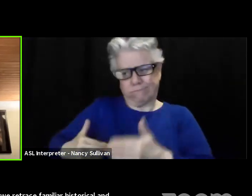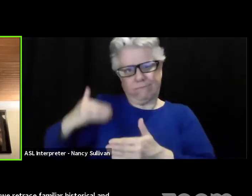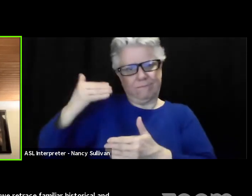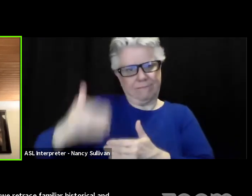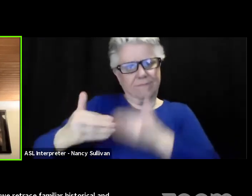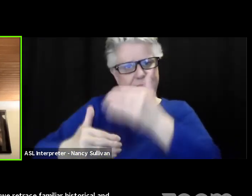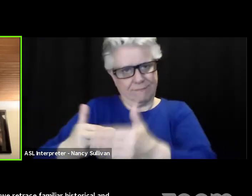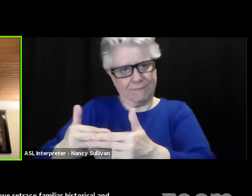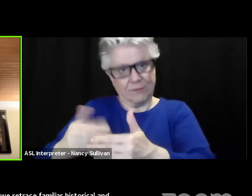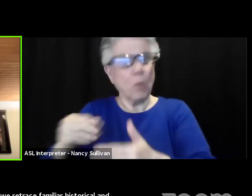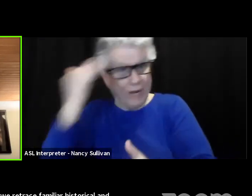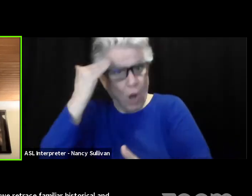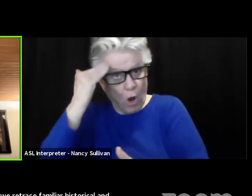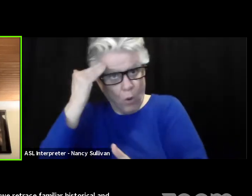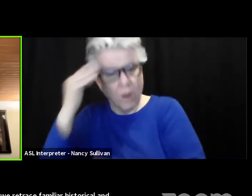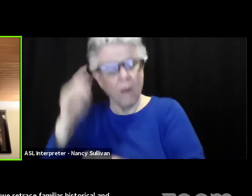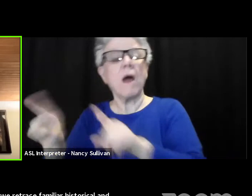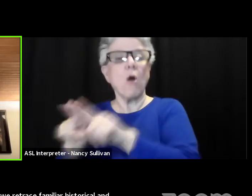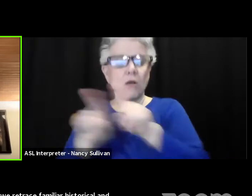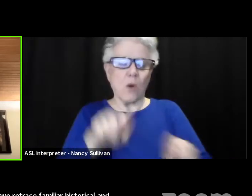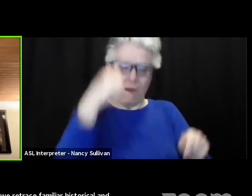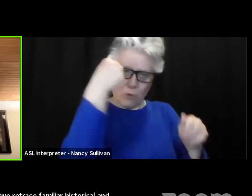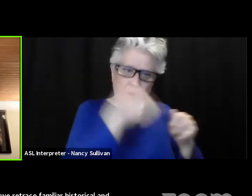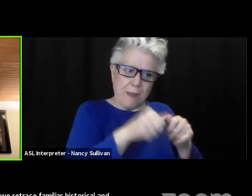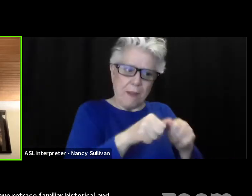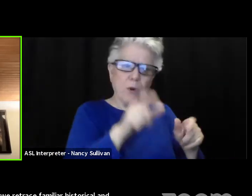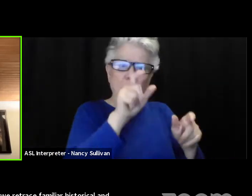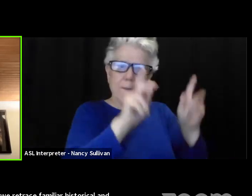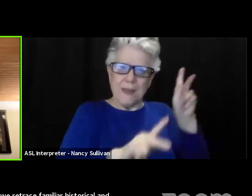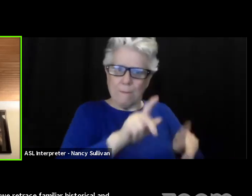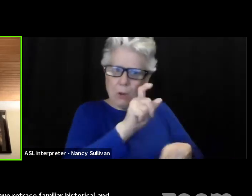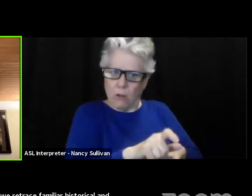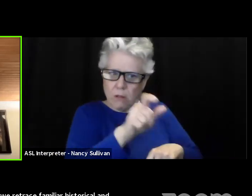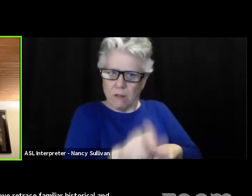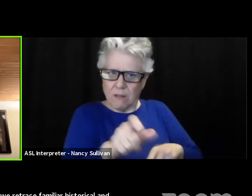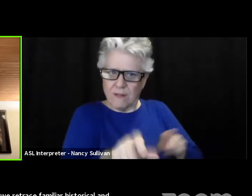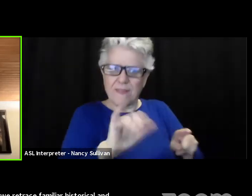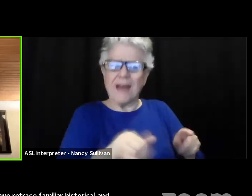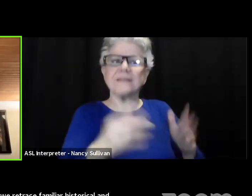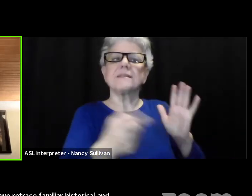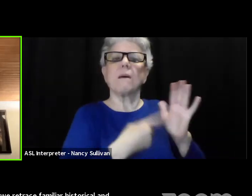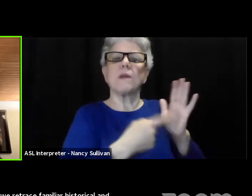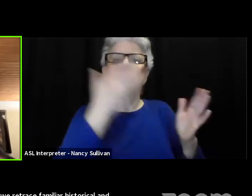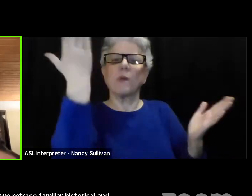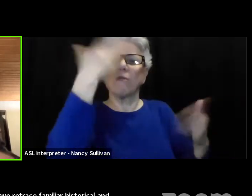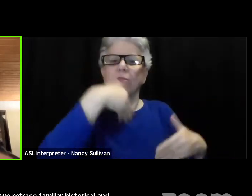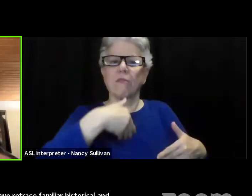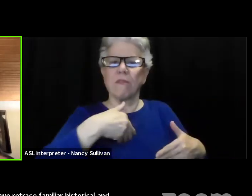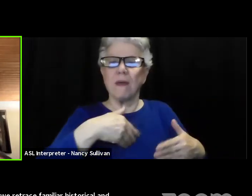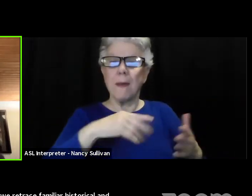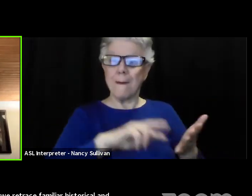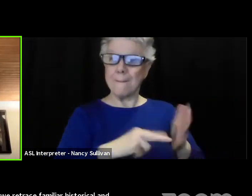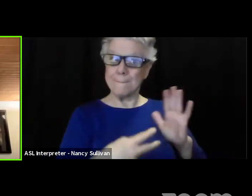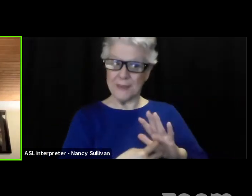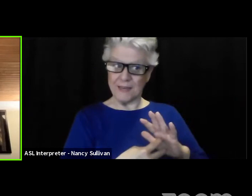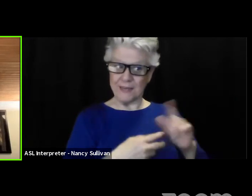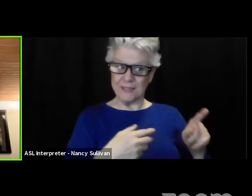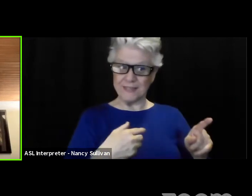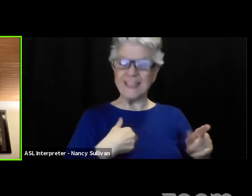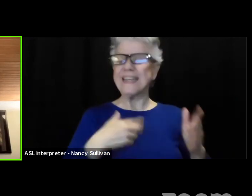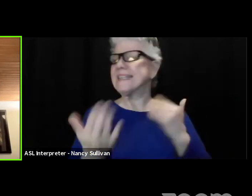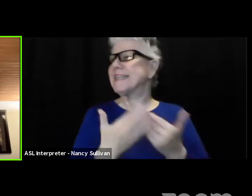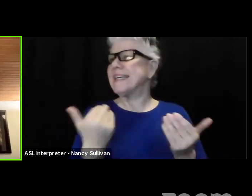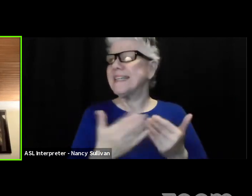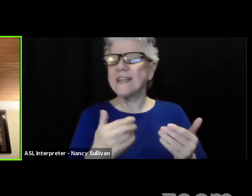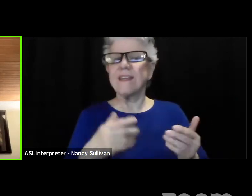do so in a way that remembers persons we often forget, because their presence in history is easy to